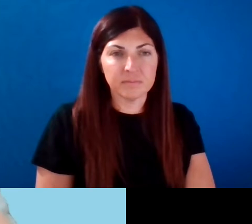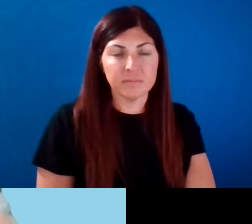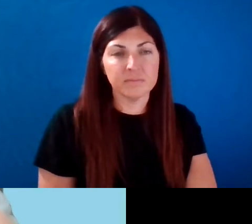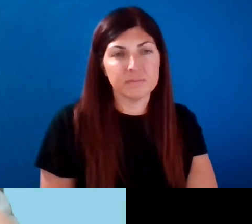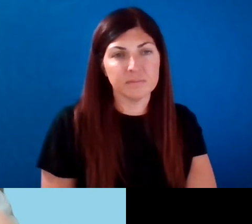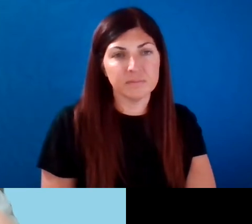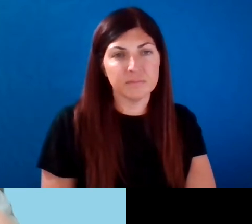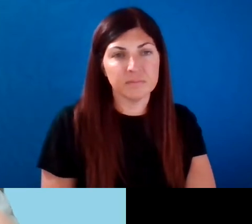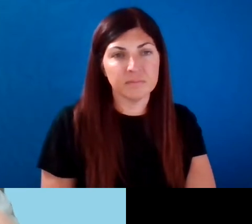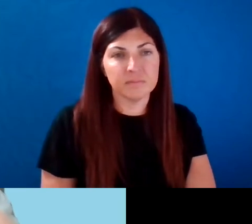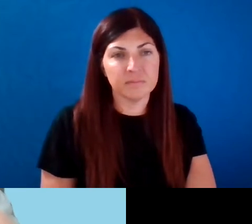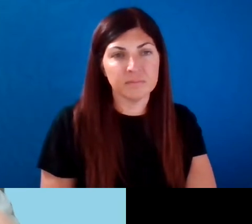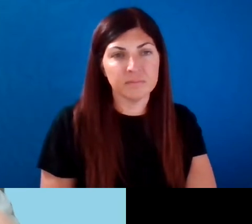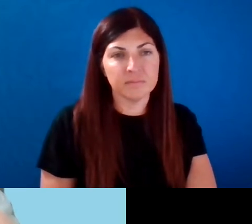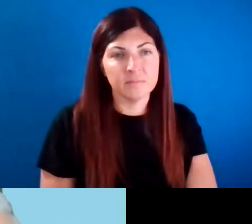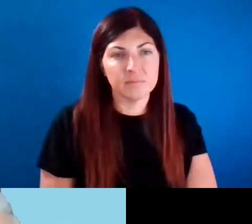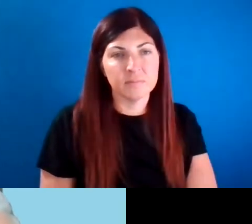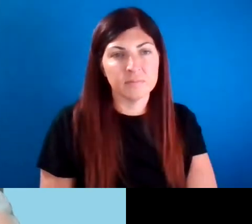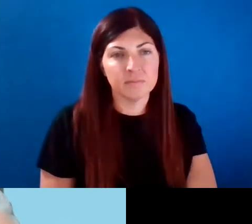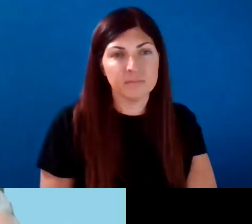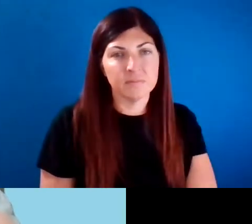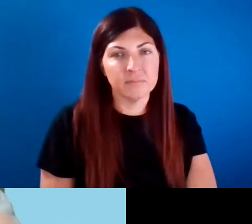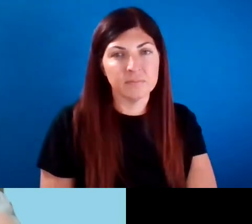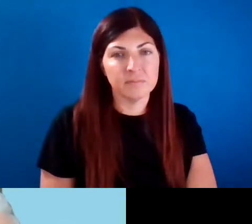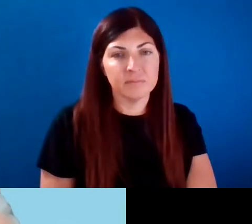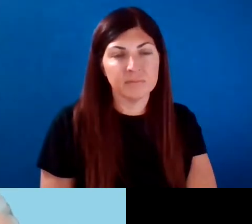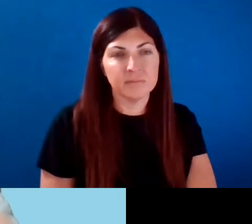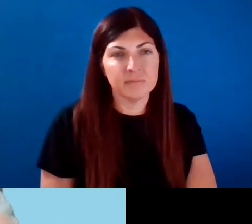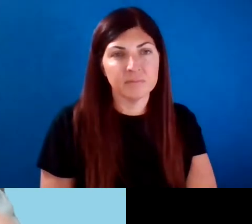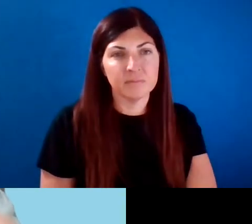Who could this be? Hey, Jen.